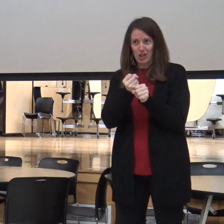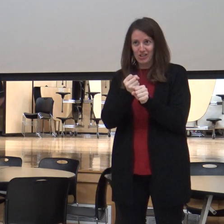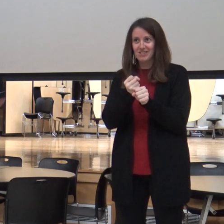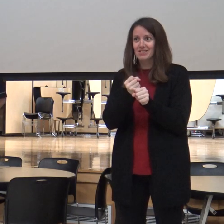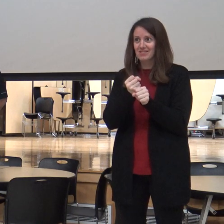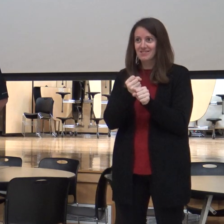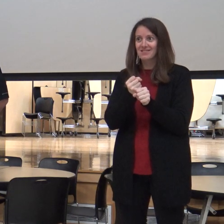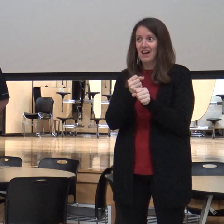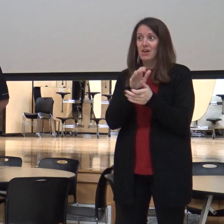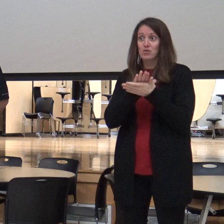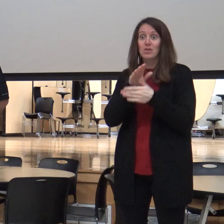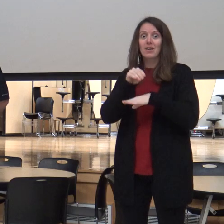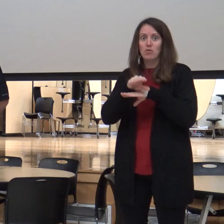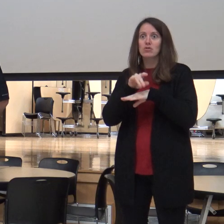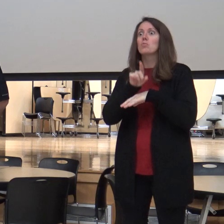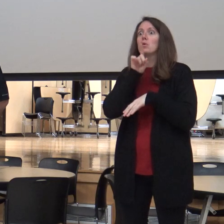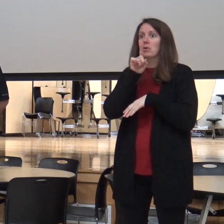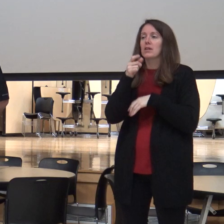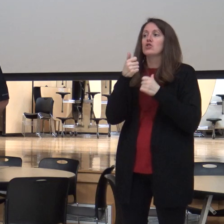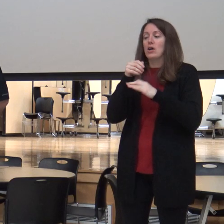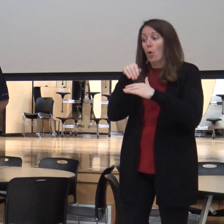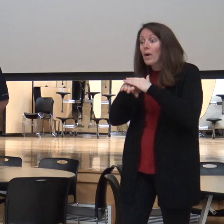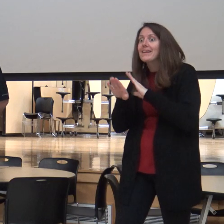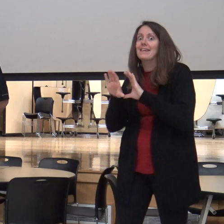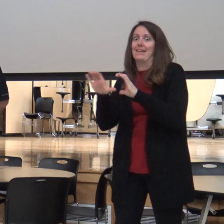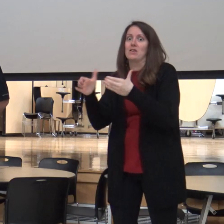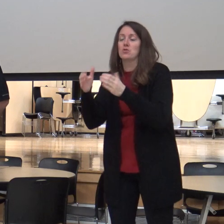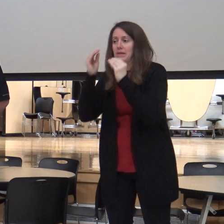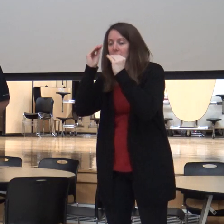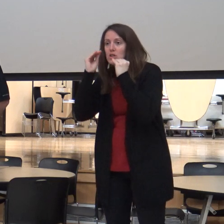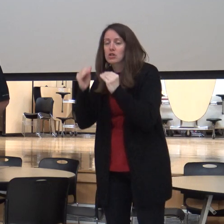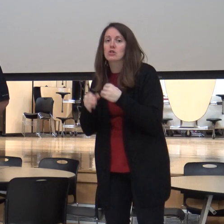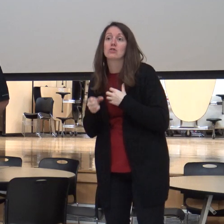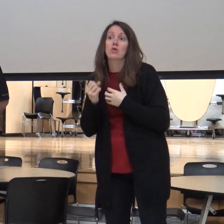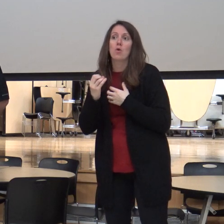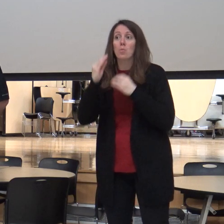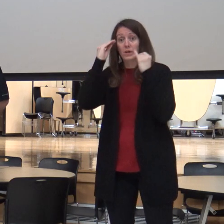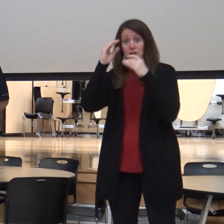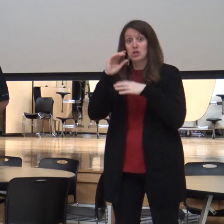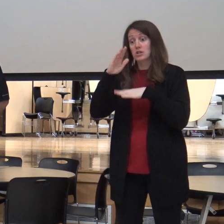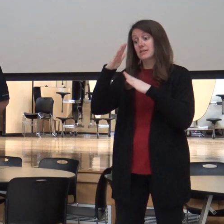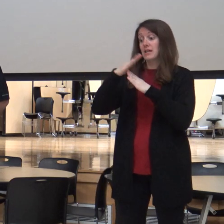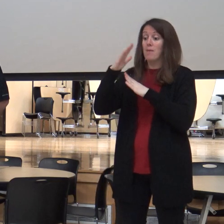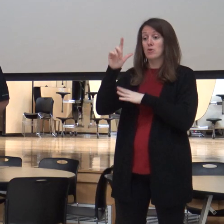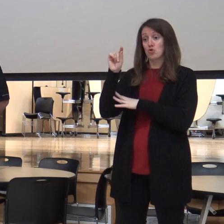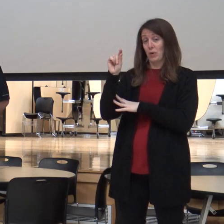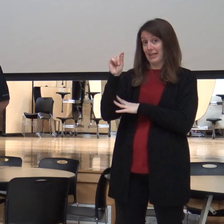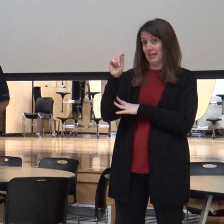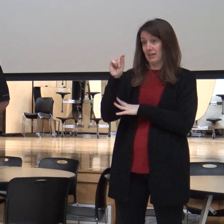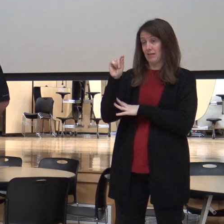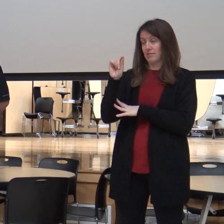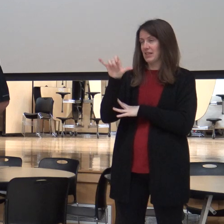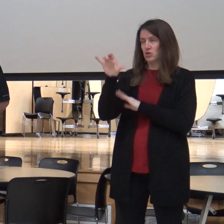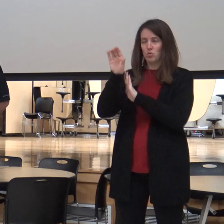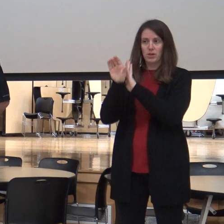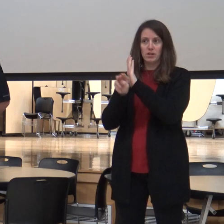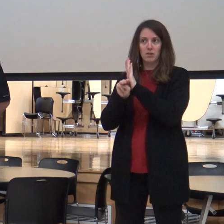get in and do a bulk of our lessons. So we teach top 20, that's one of the curriculums we've used for a long time, it's